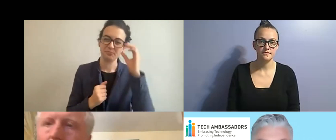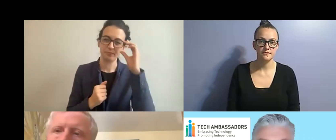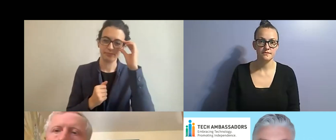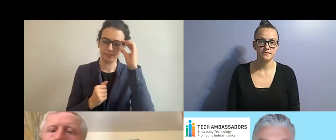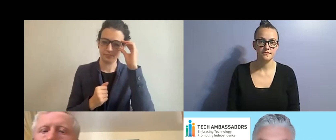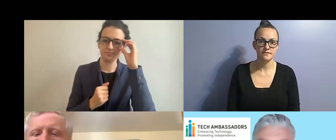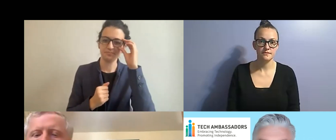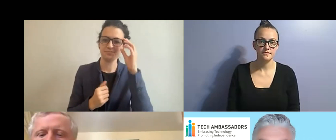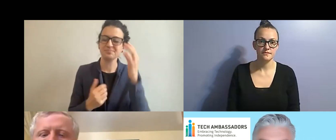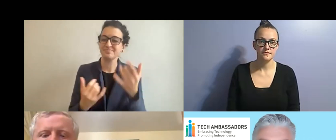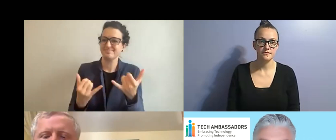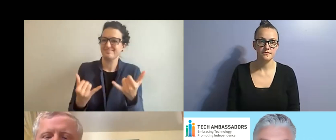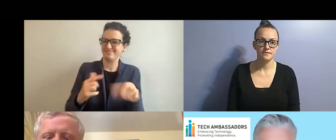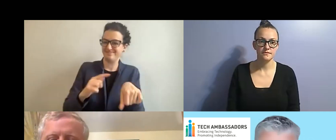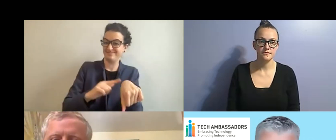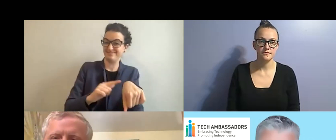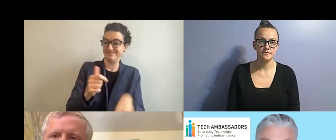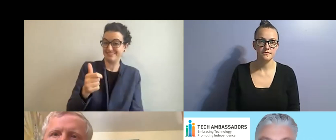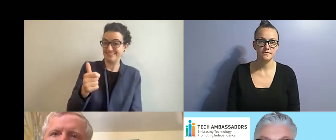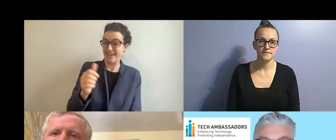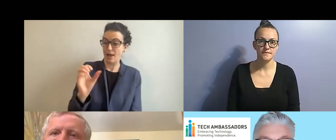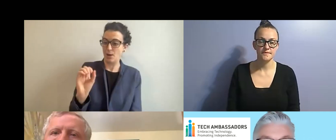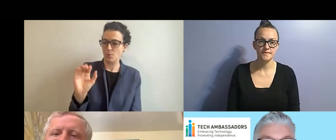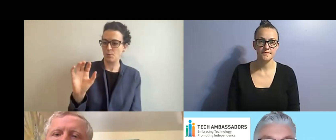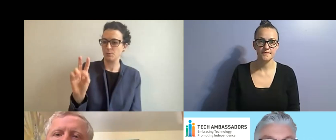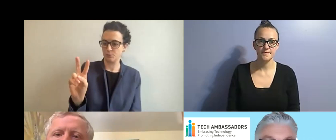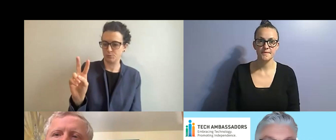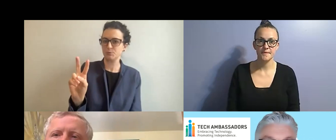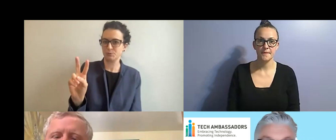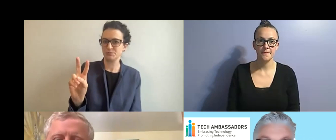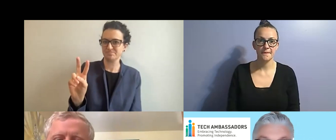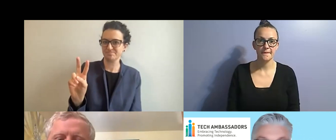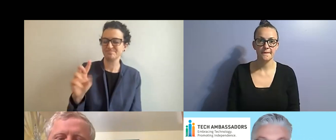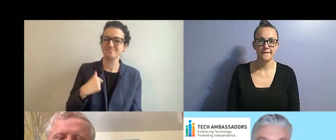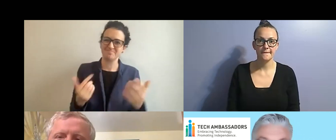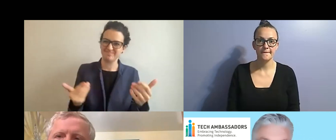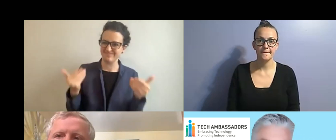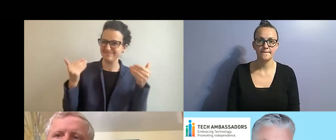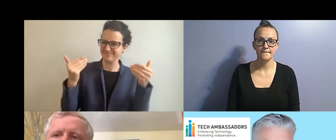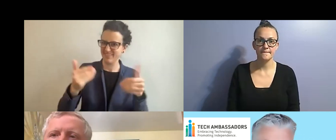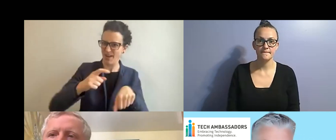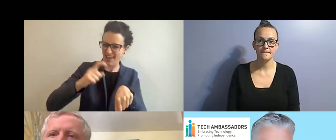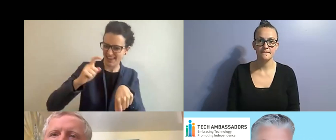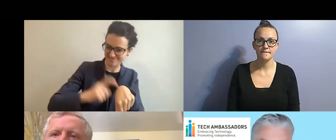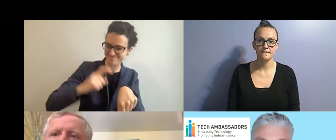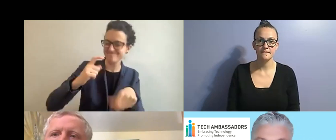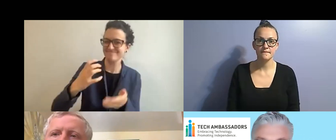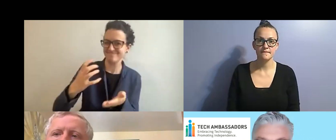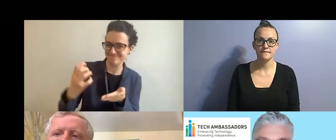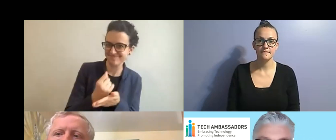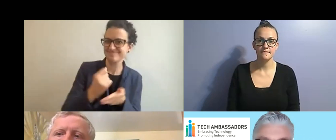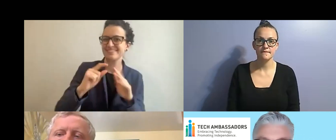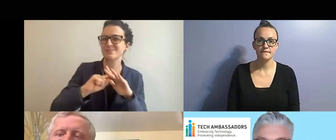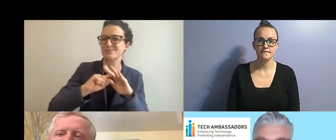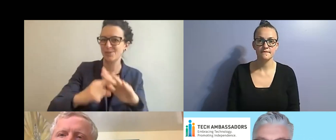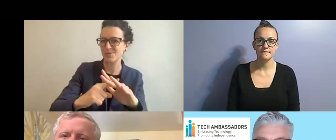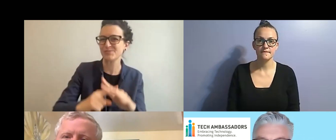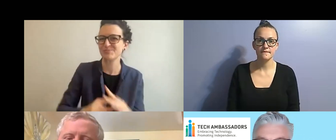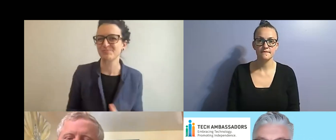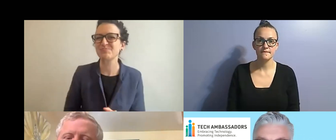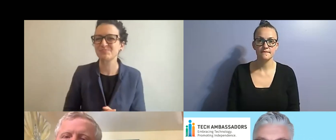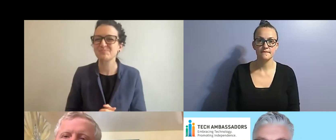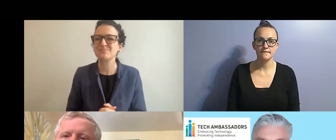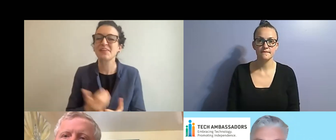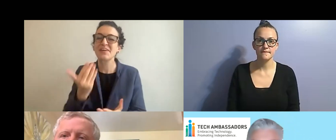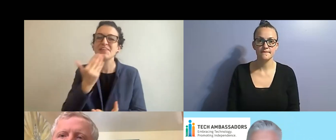It's 10:02 and it is time for us to get started this morning. Thank you